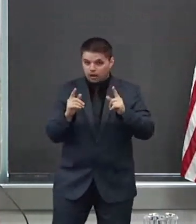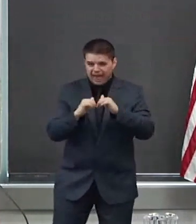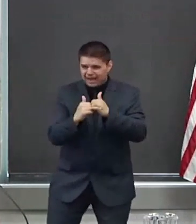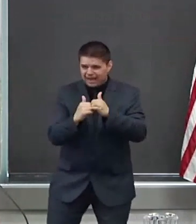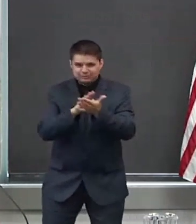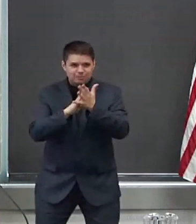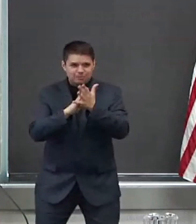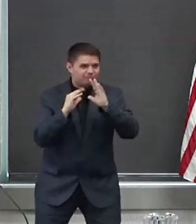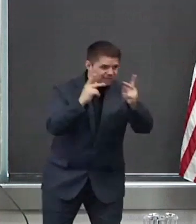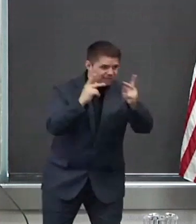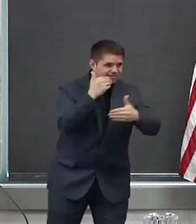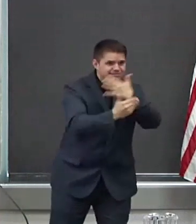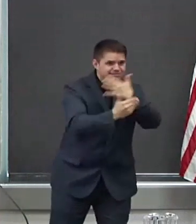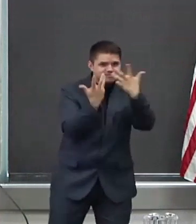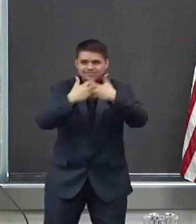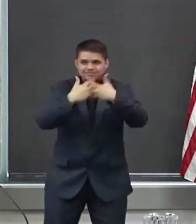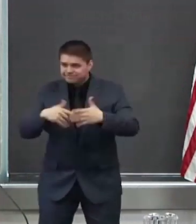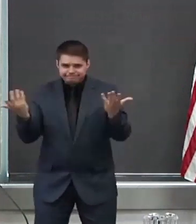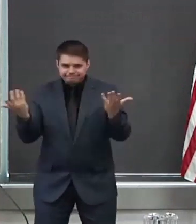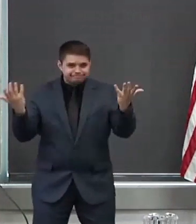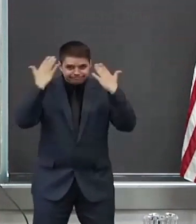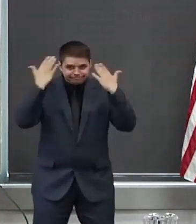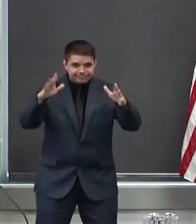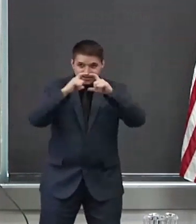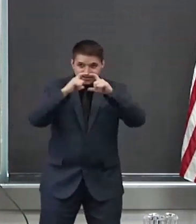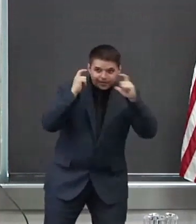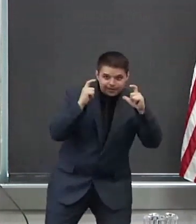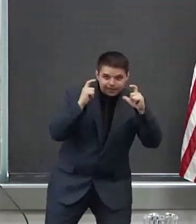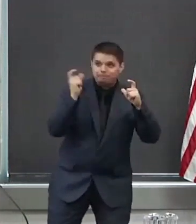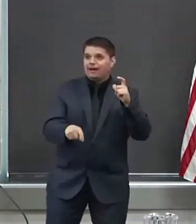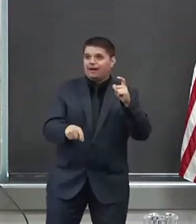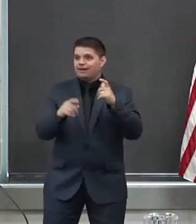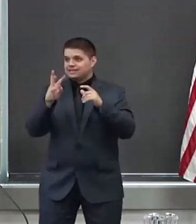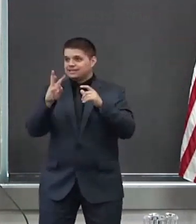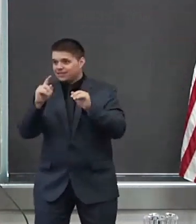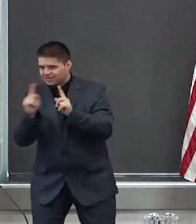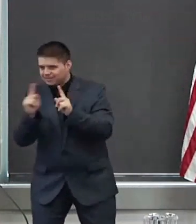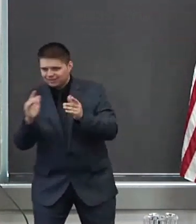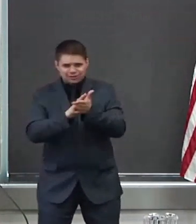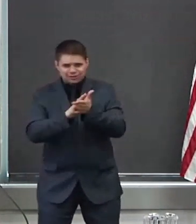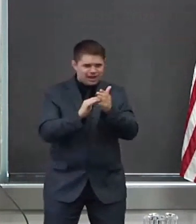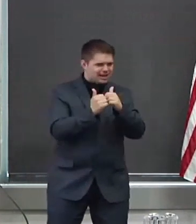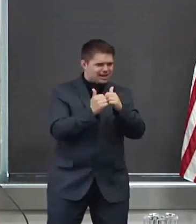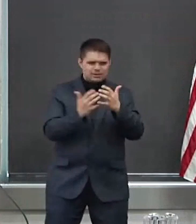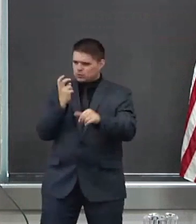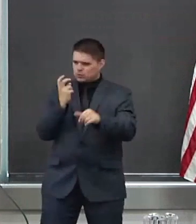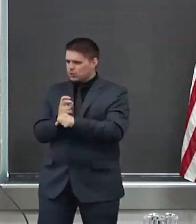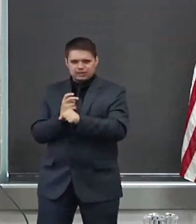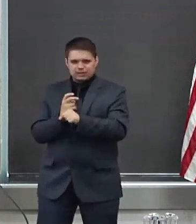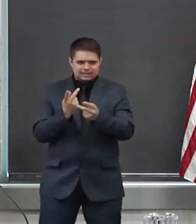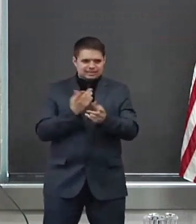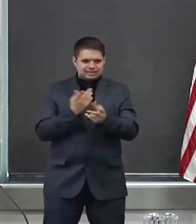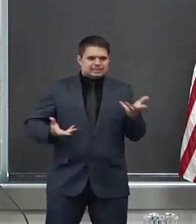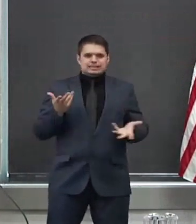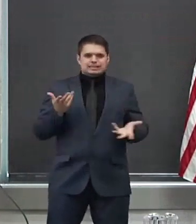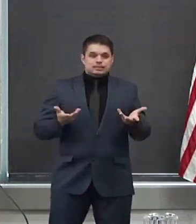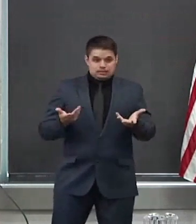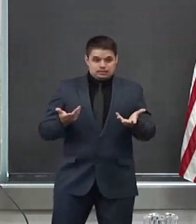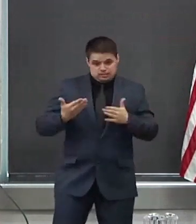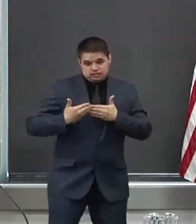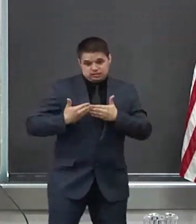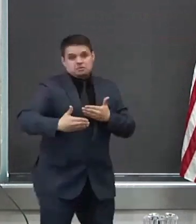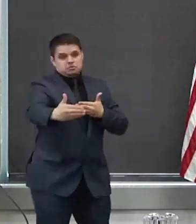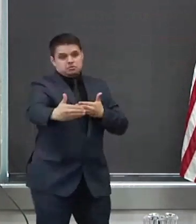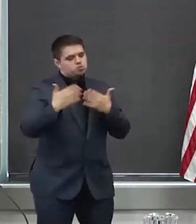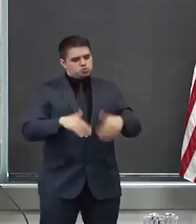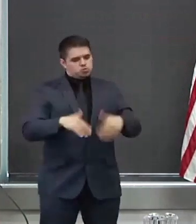normal day-to-day lives are with us for a while, with phase 3 off in the distance, but something we can get to if we all work together.